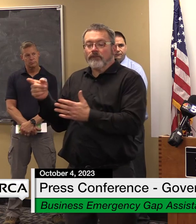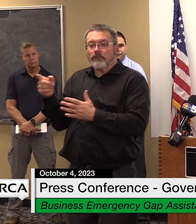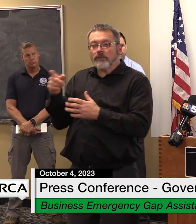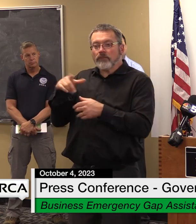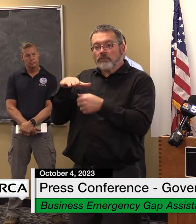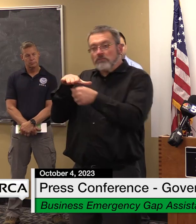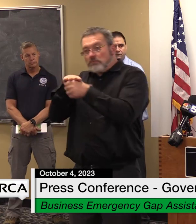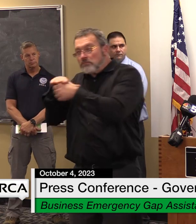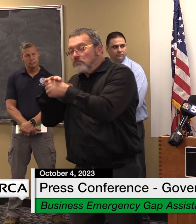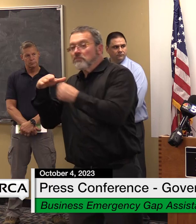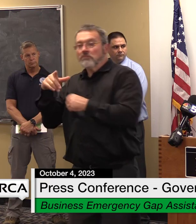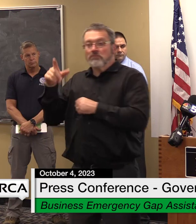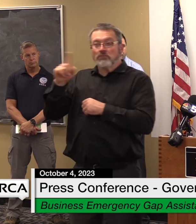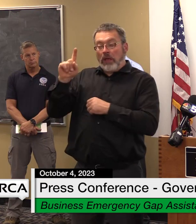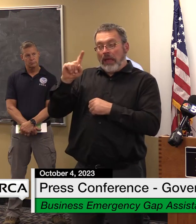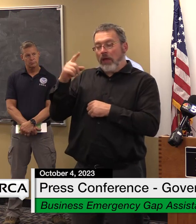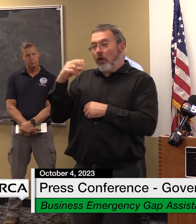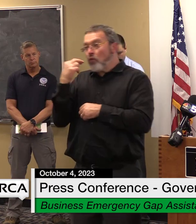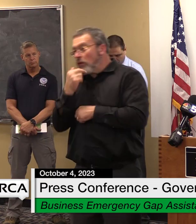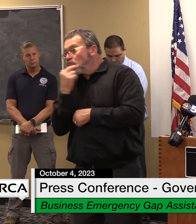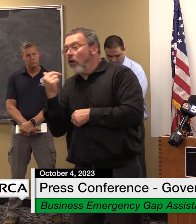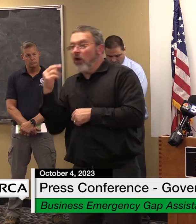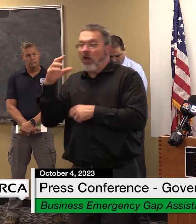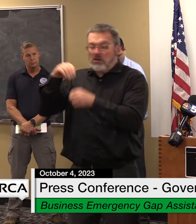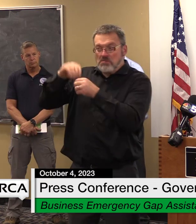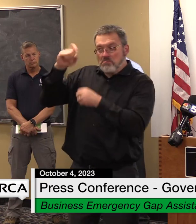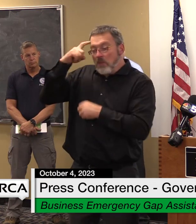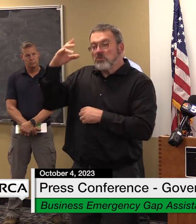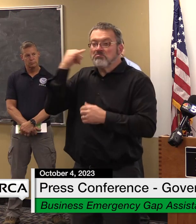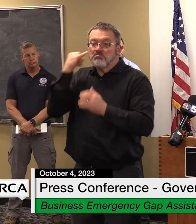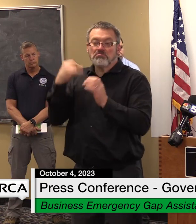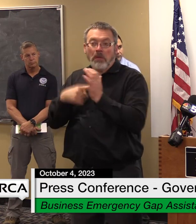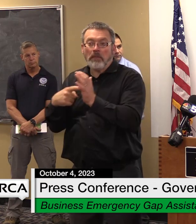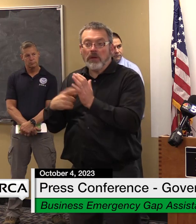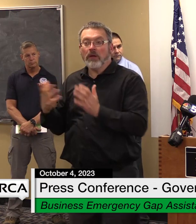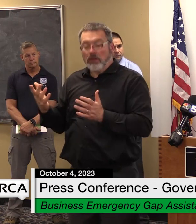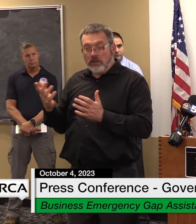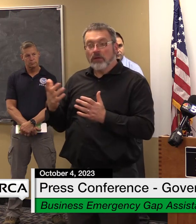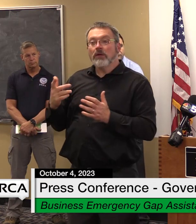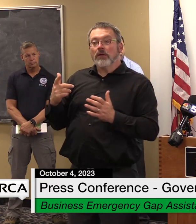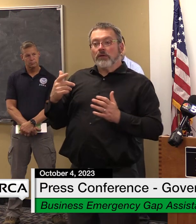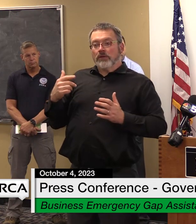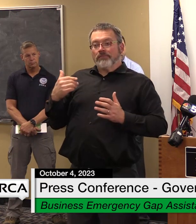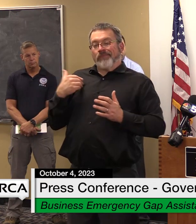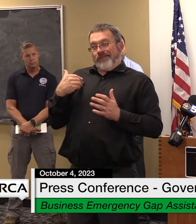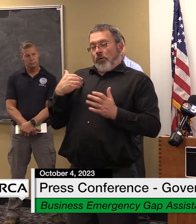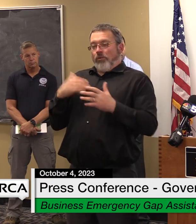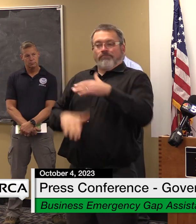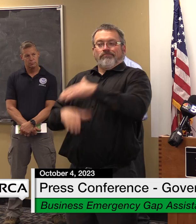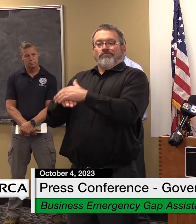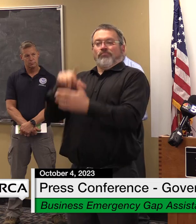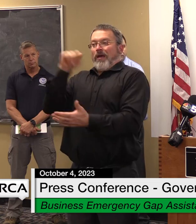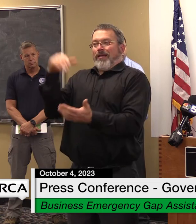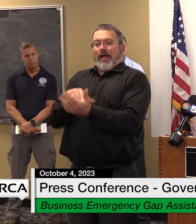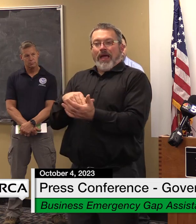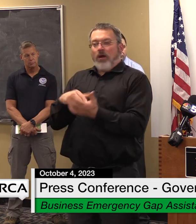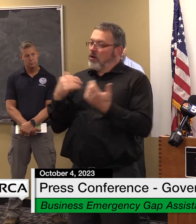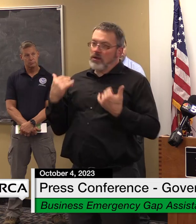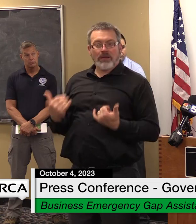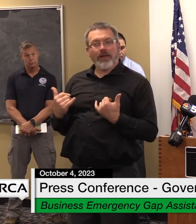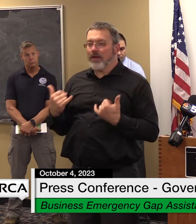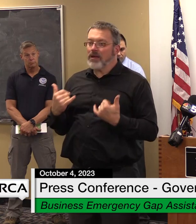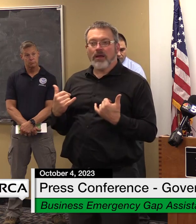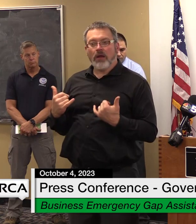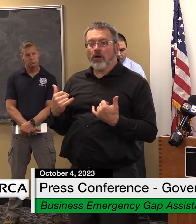especially Montpelier restaurants as an example. Prior to the new calculation, they would have received 20,000. They are getting six figure